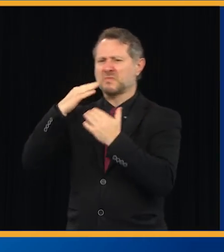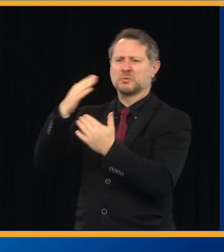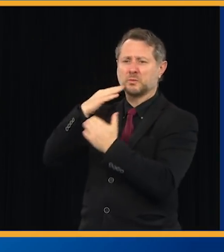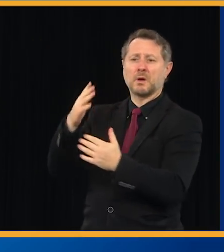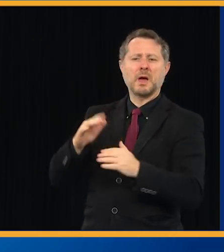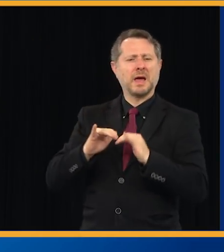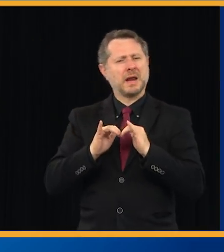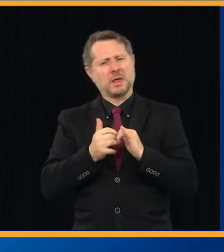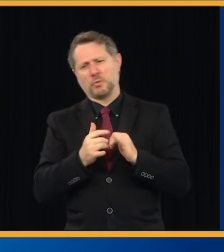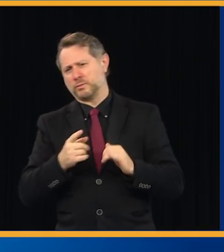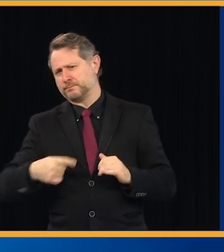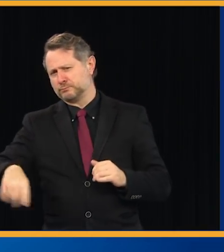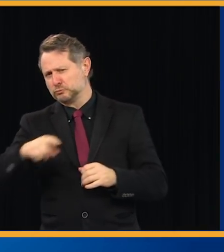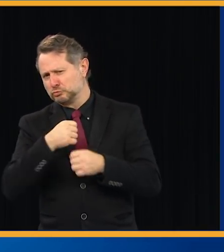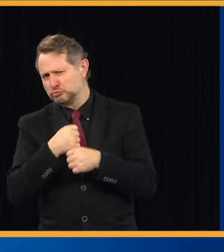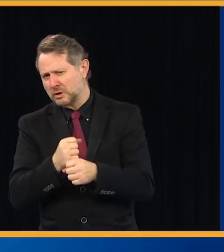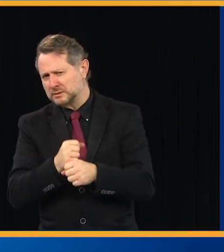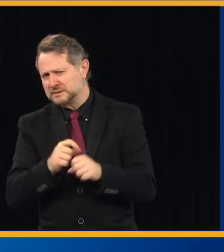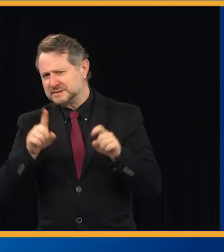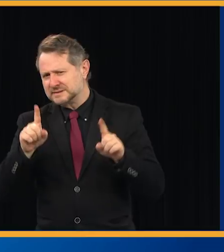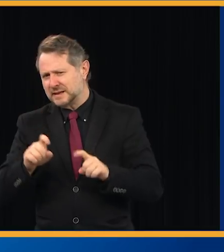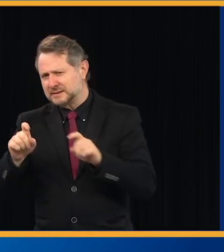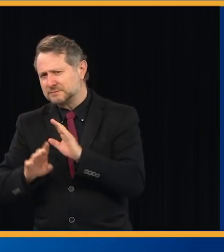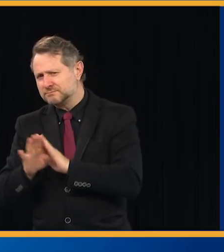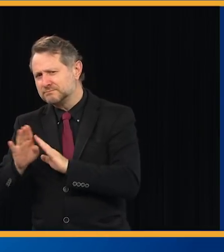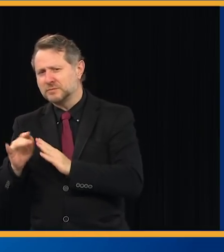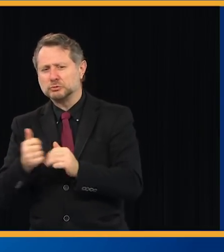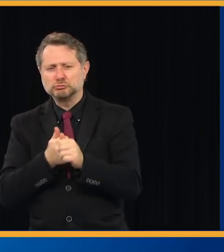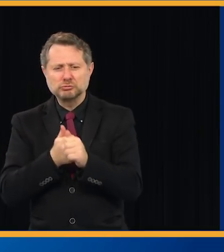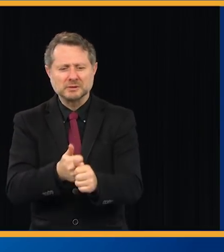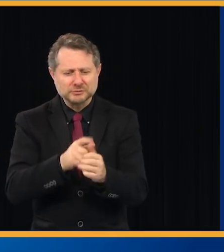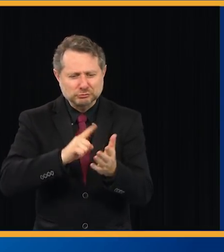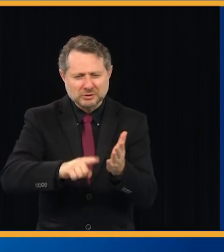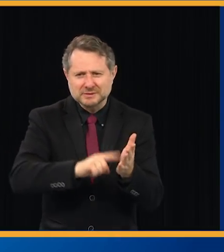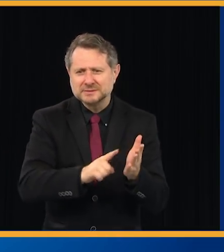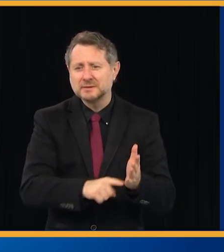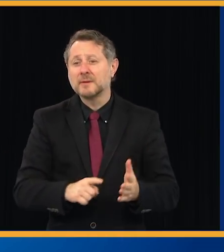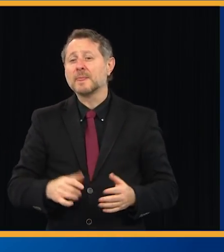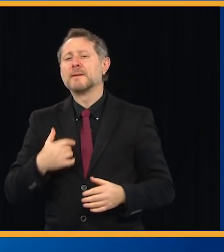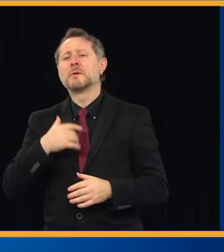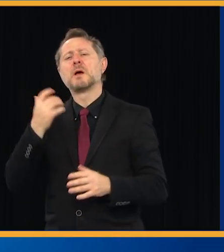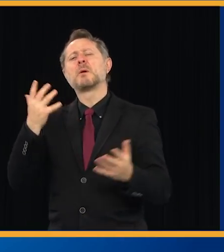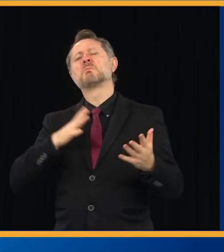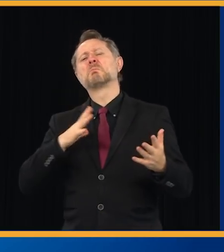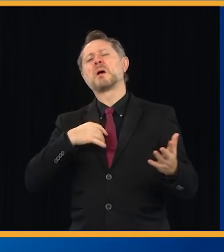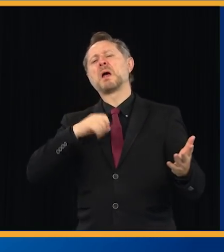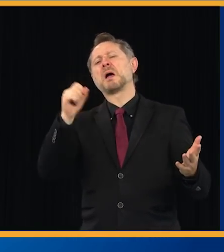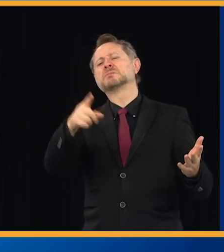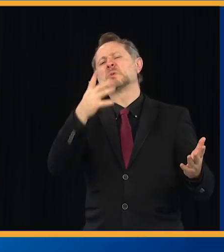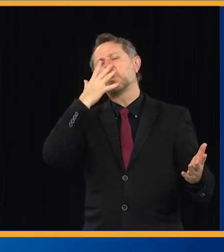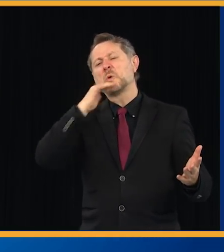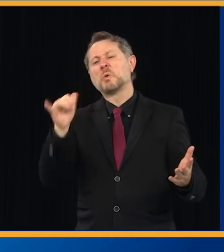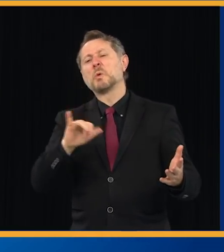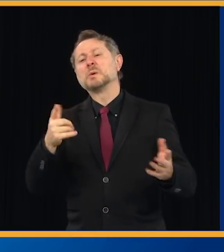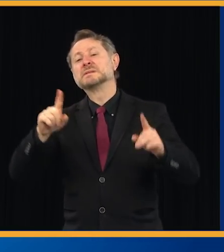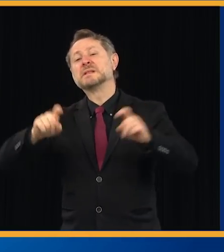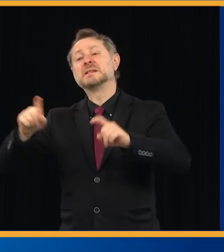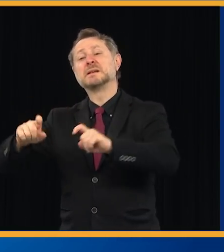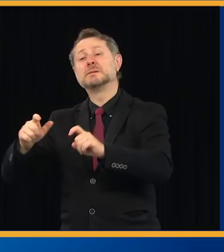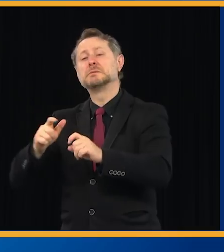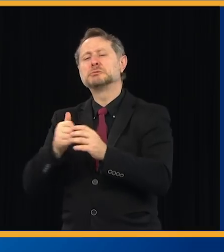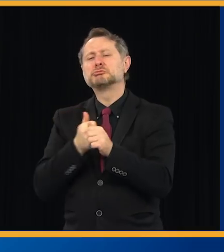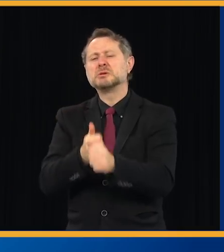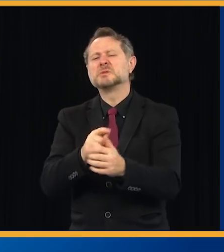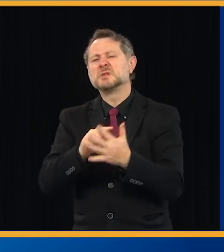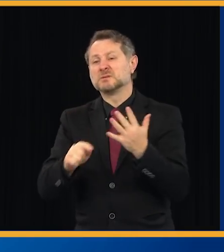and tracing system? By the way, what is a testing and tracing system, right? We never did this before. Well, we have to